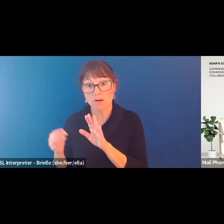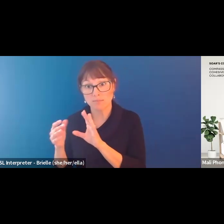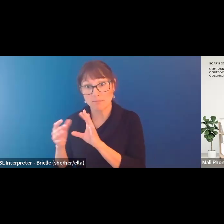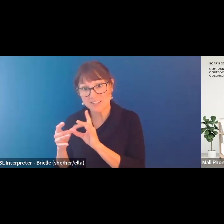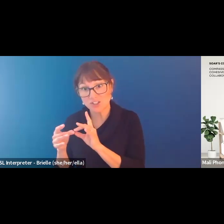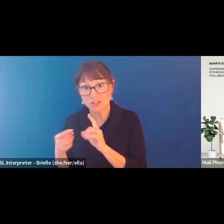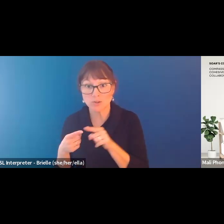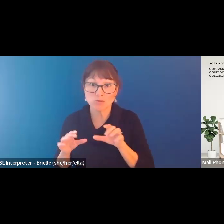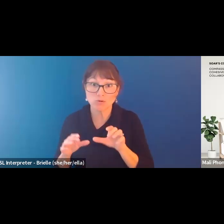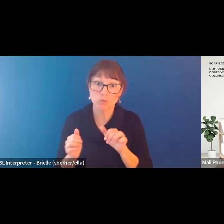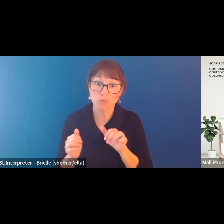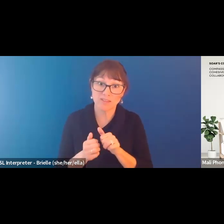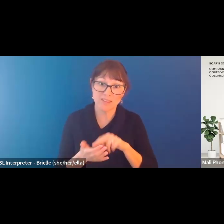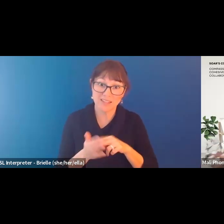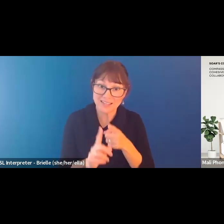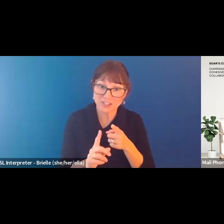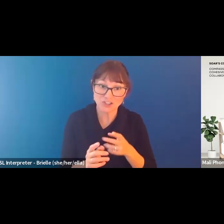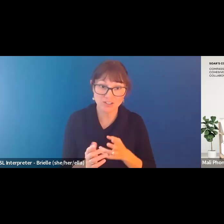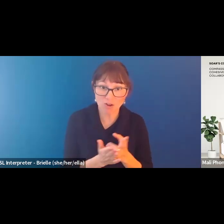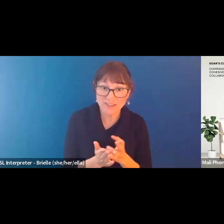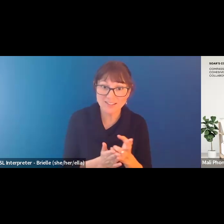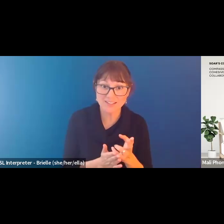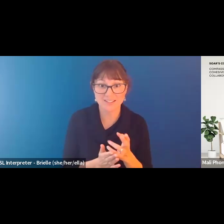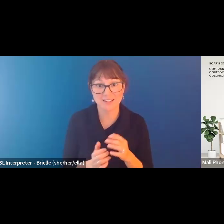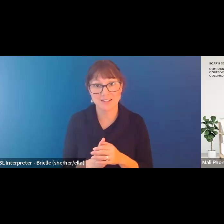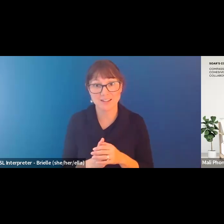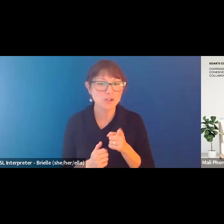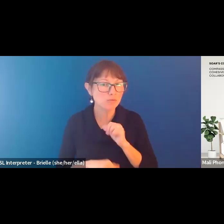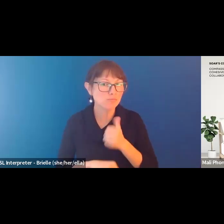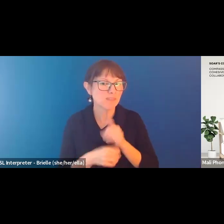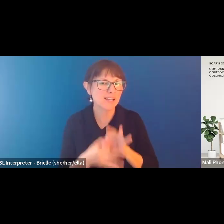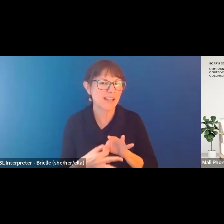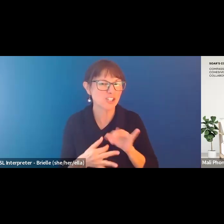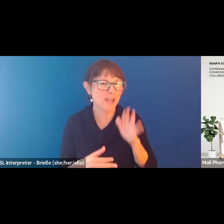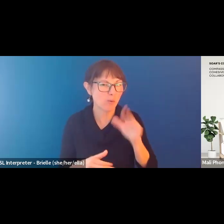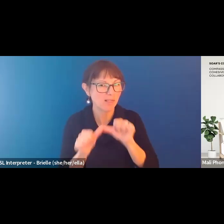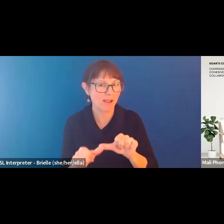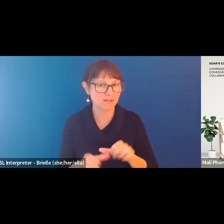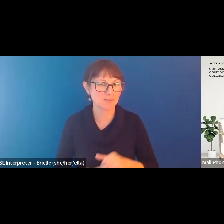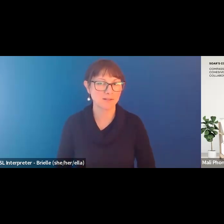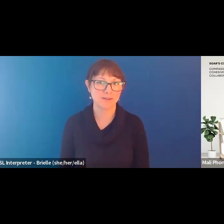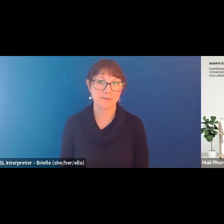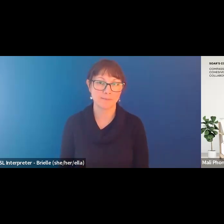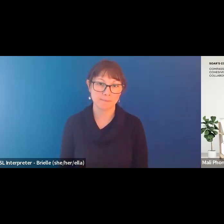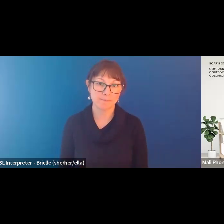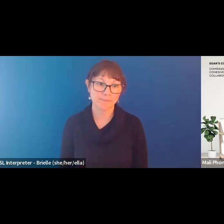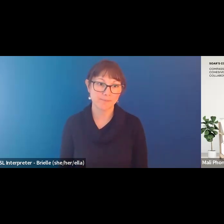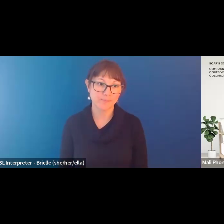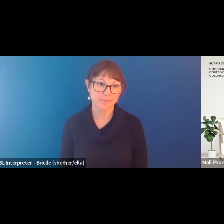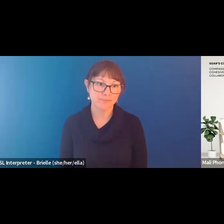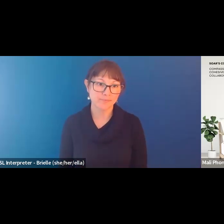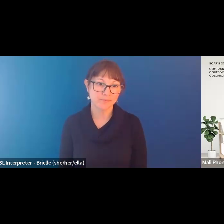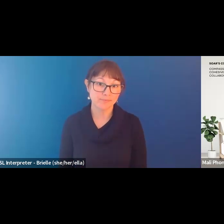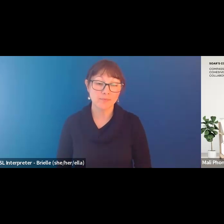intention, authenticity, and integrity, you create a kind of connection that's really lasting. So these types